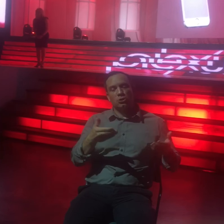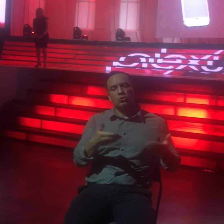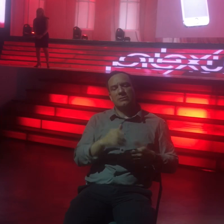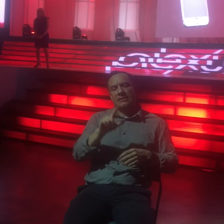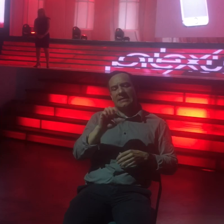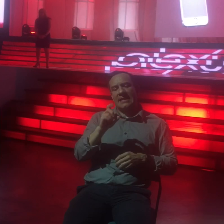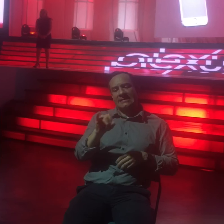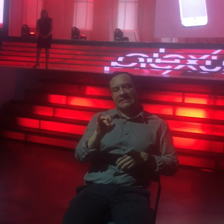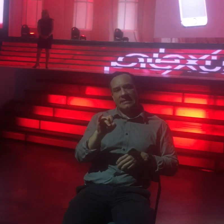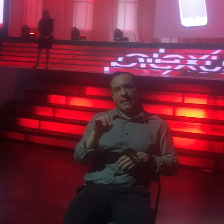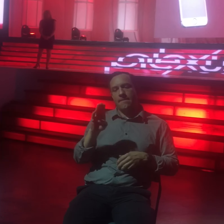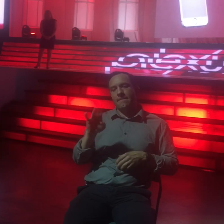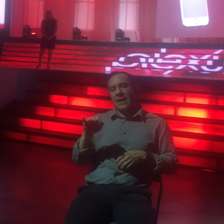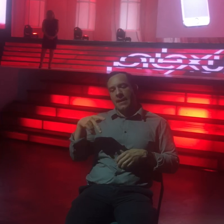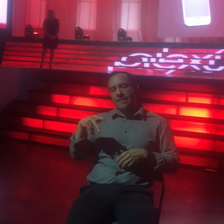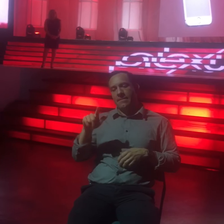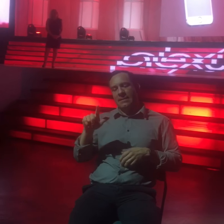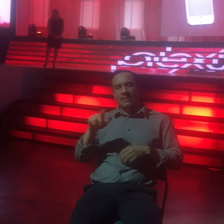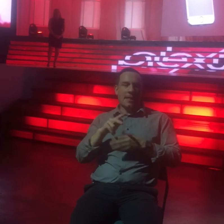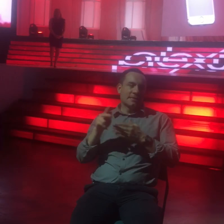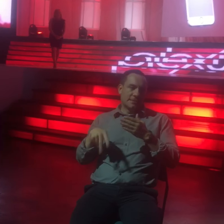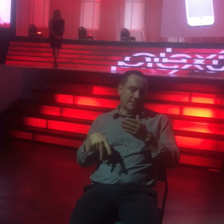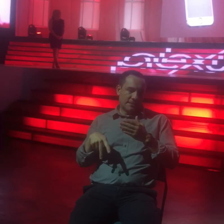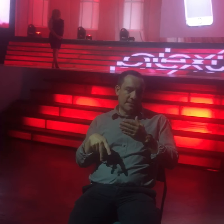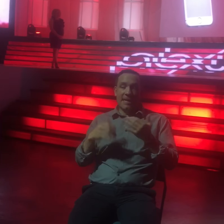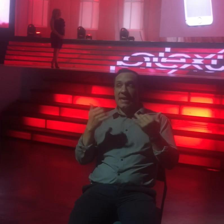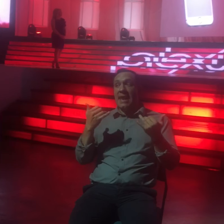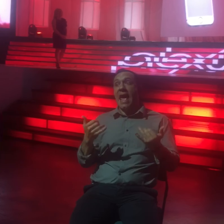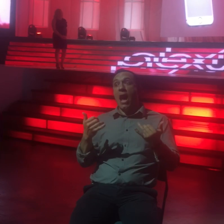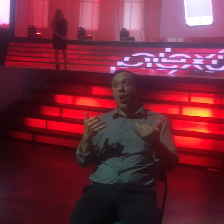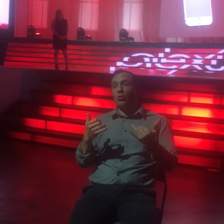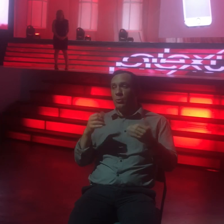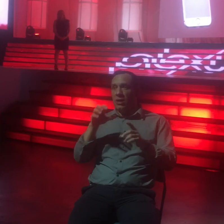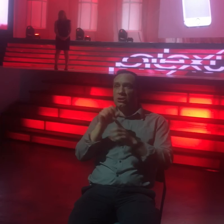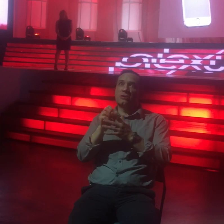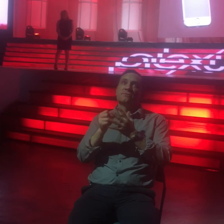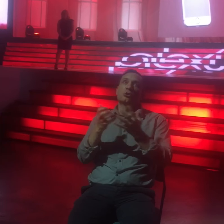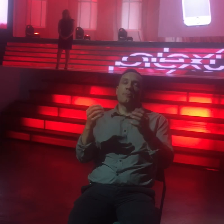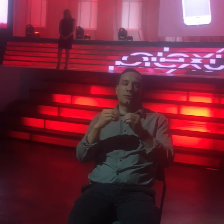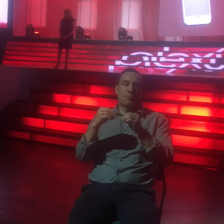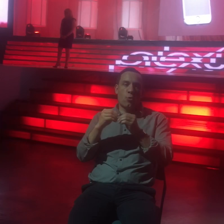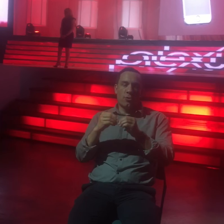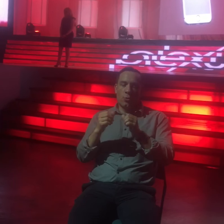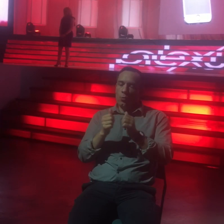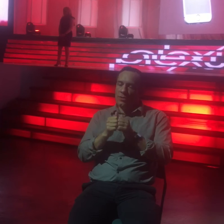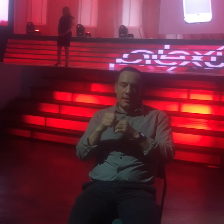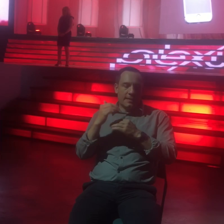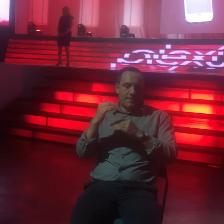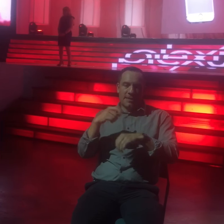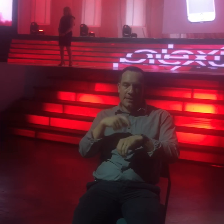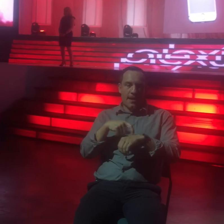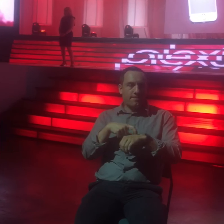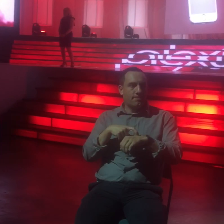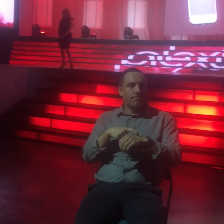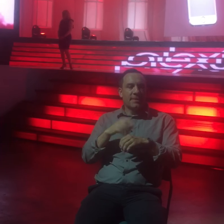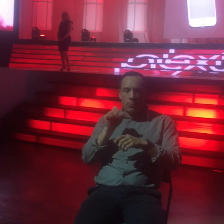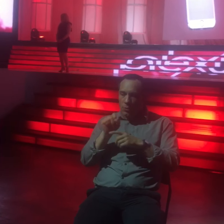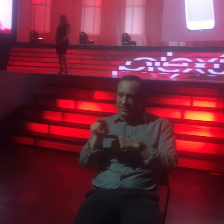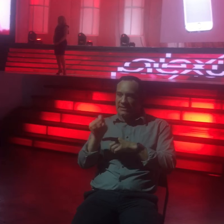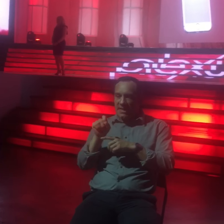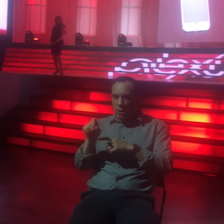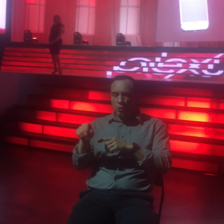Plexus. Finally, you can get more done in less time. LEXI automatically sends essential communication, support, and training